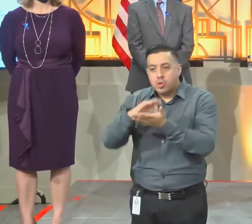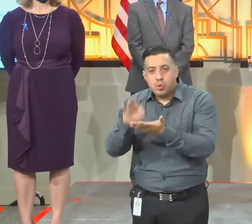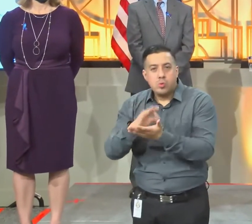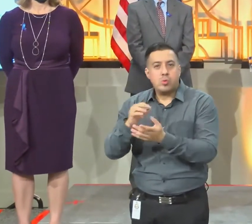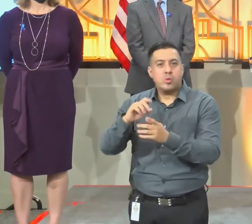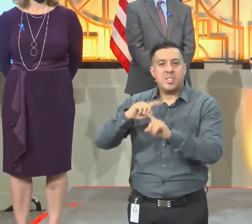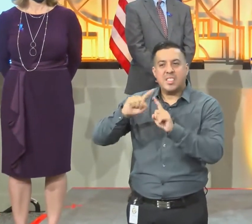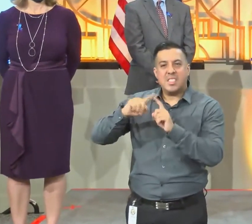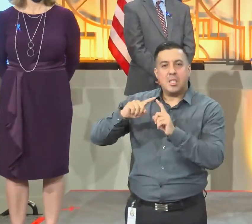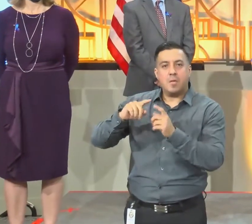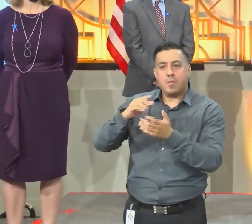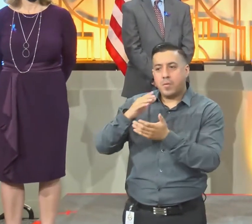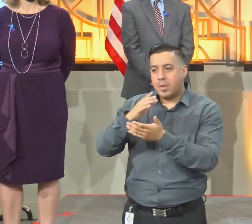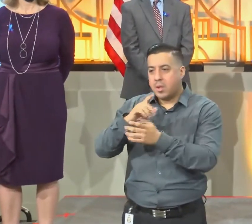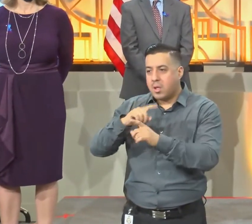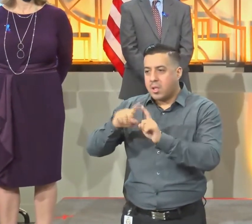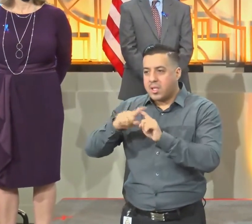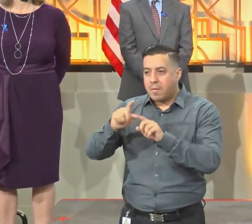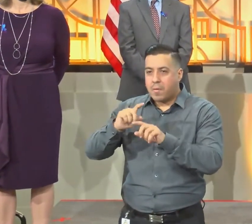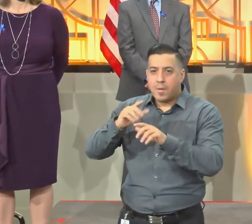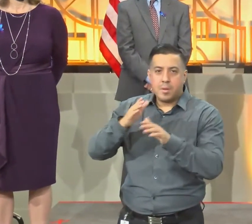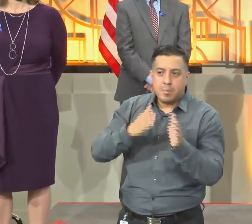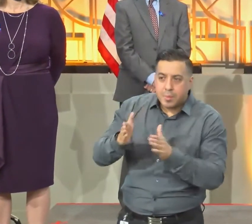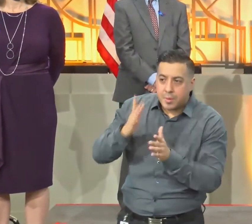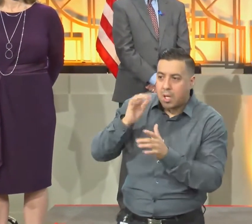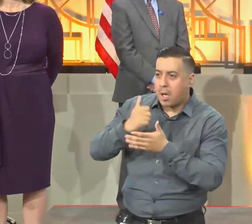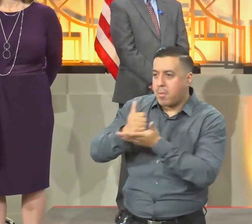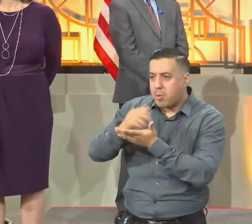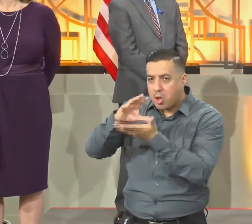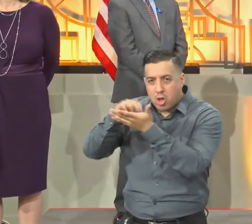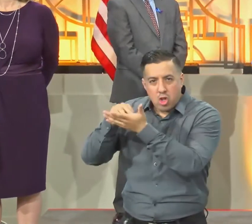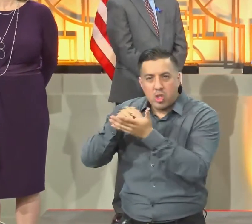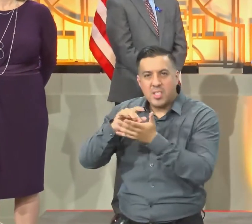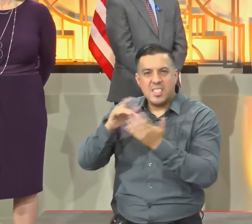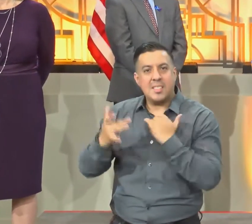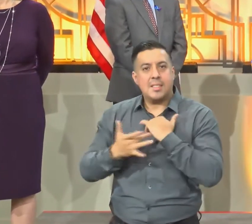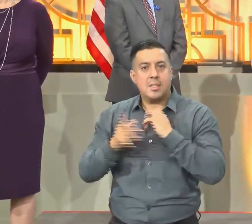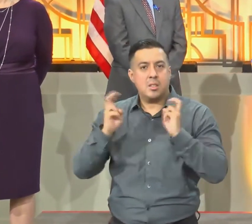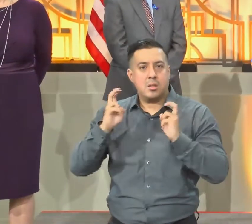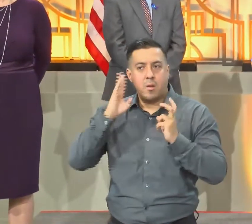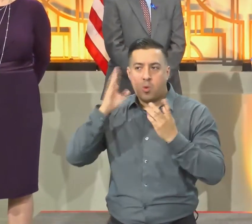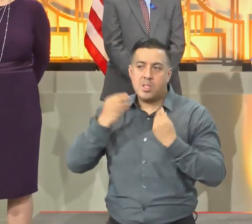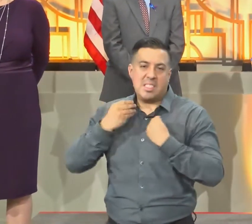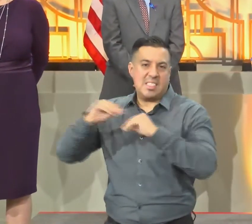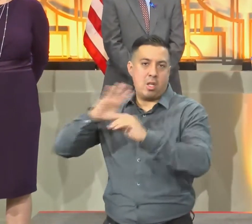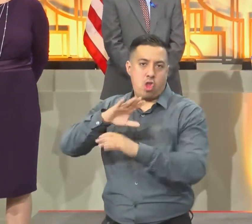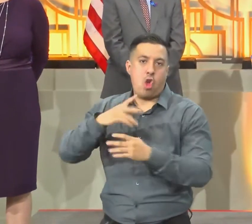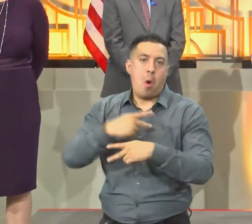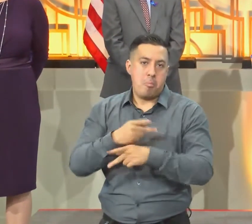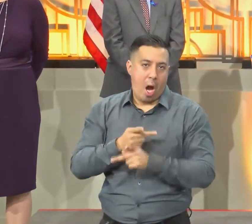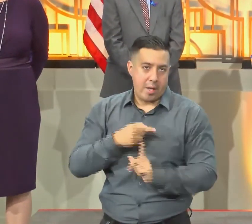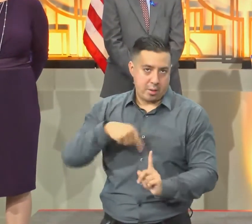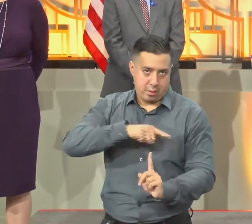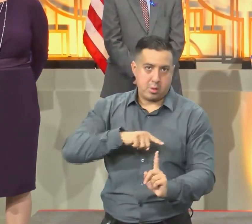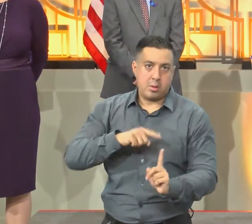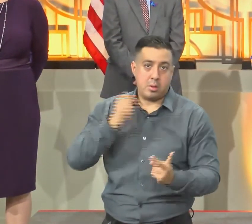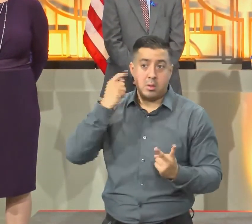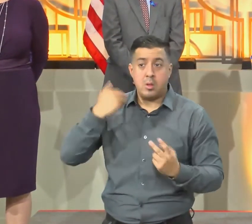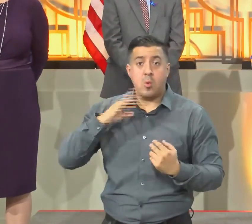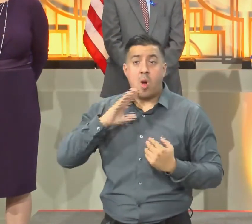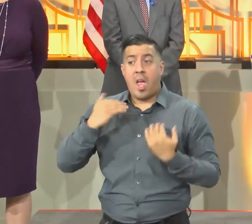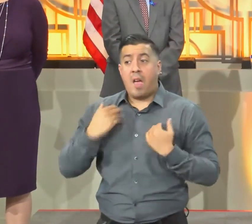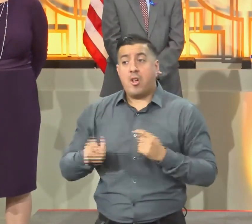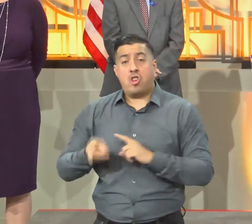use remote visual learning techniques through making their first for-sale product. We will host 2